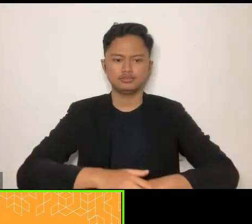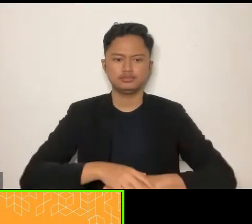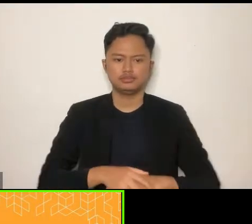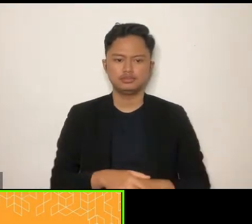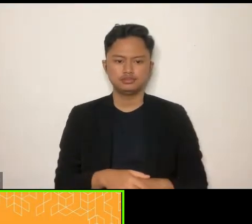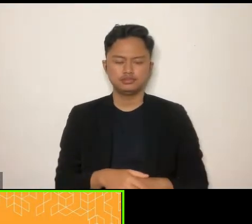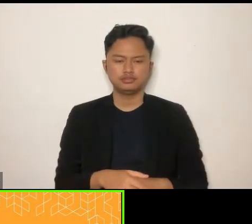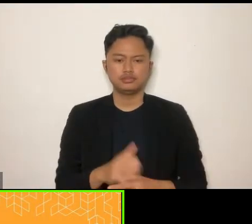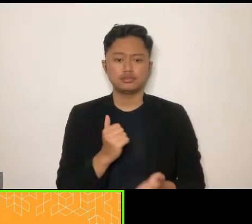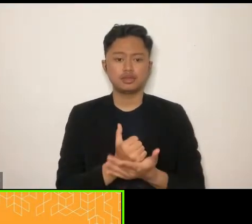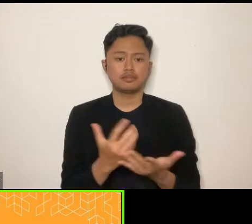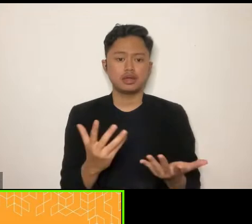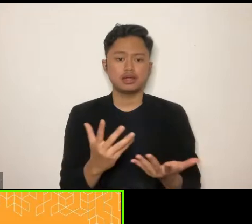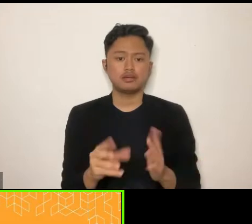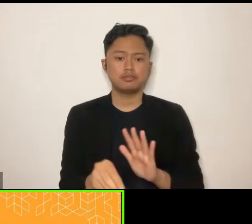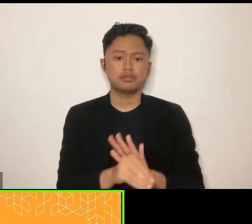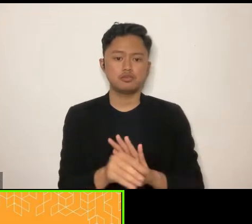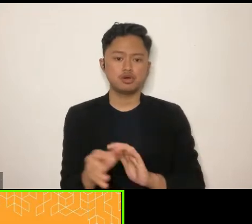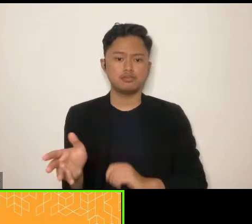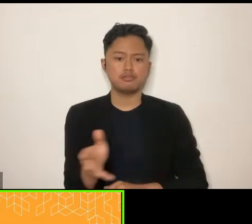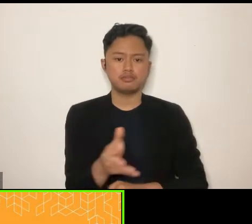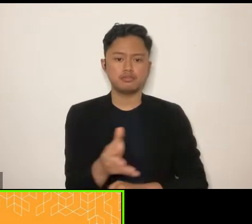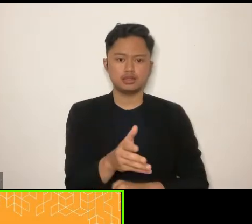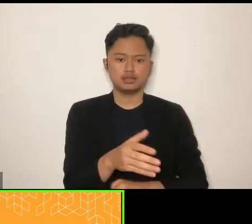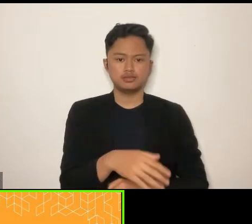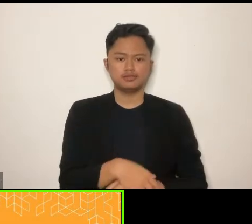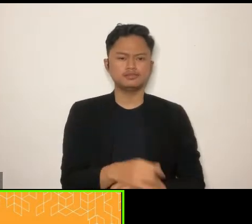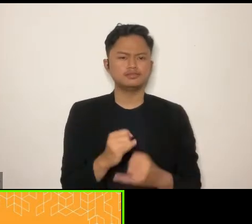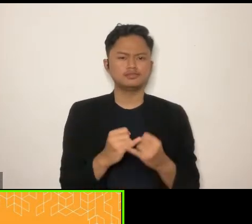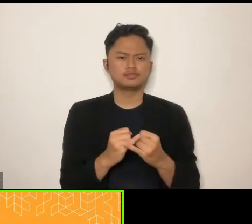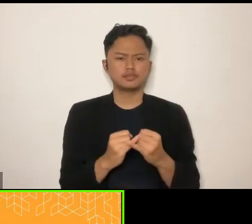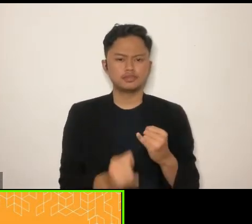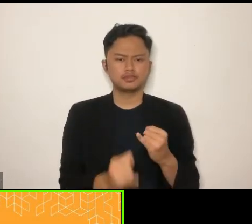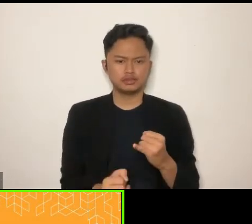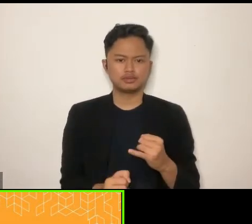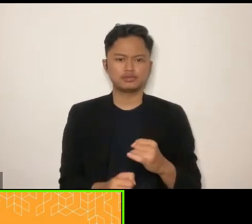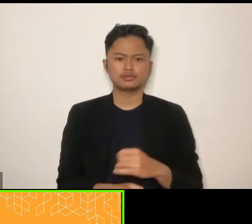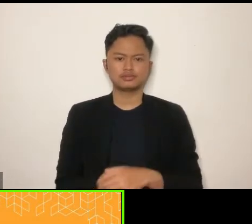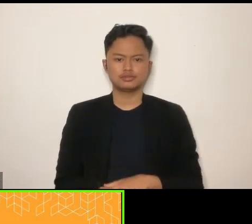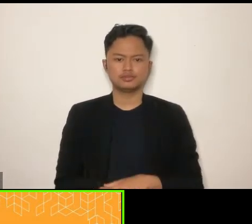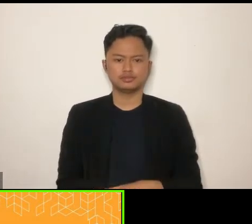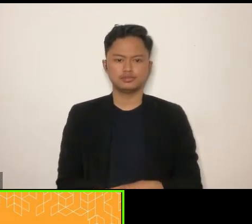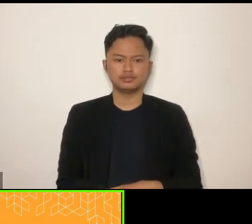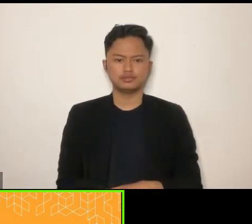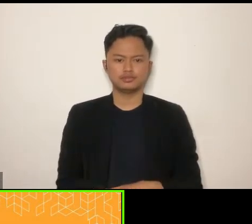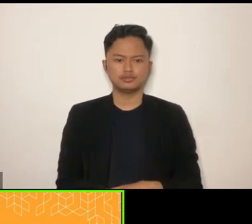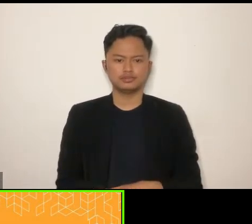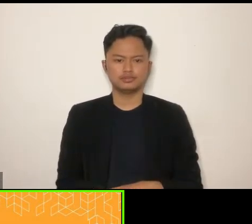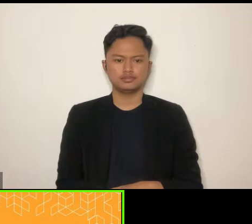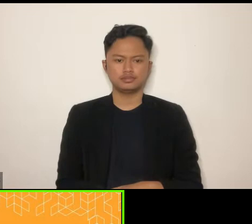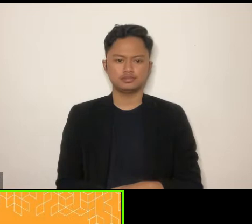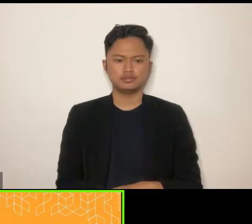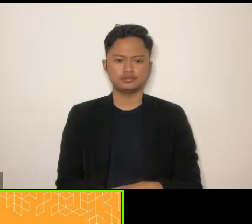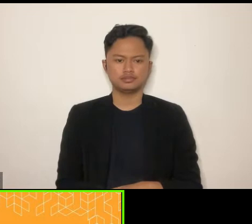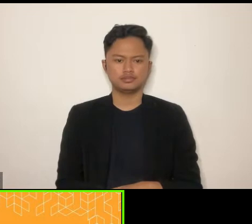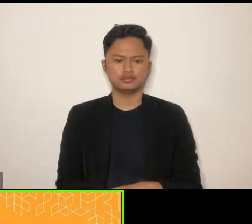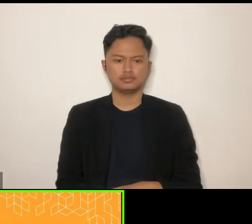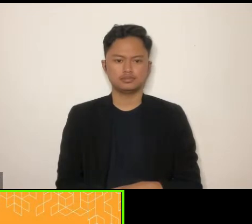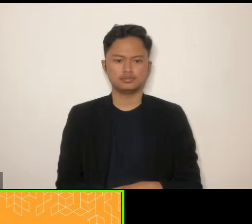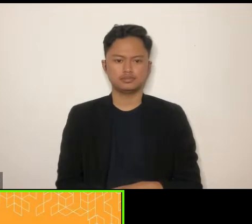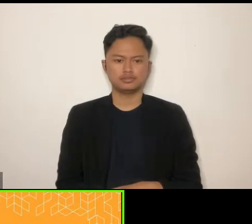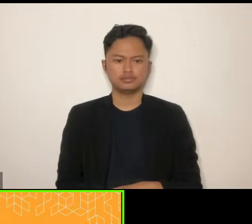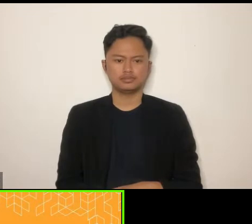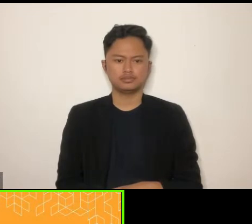from West Papua. And the last one, still related to the humanitarian crisis